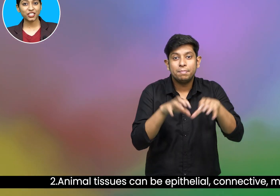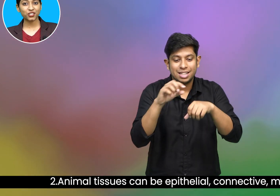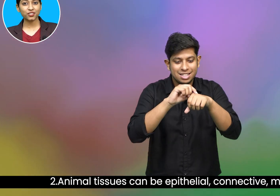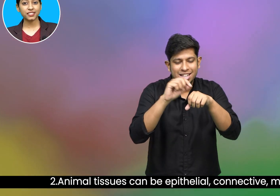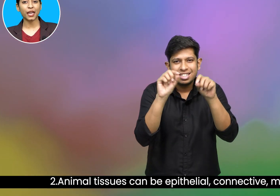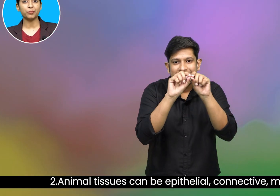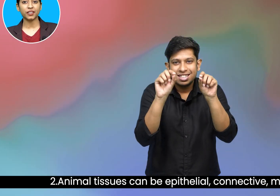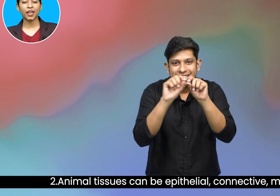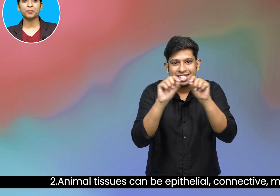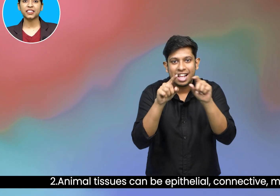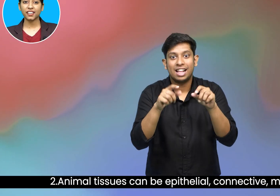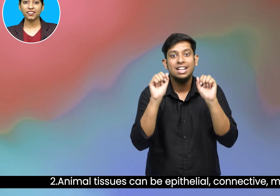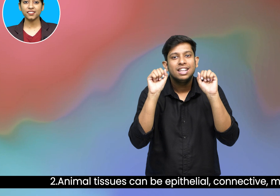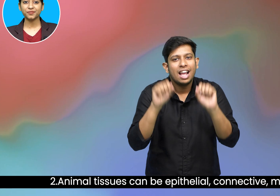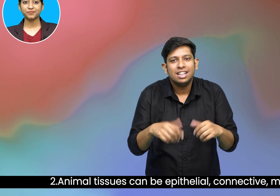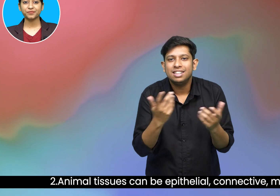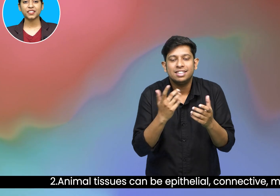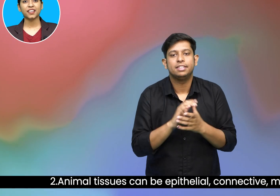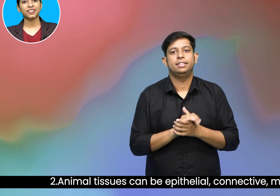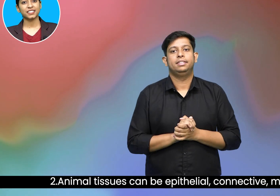Animal tissues can be epithelial,